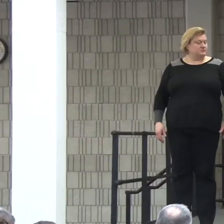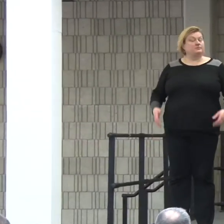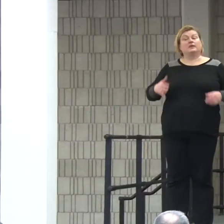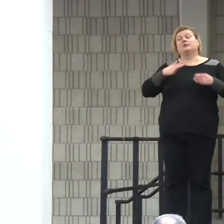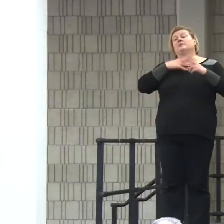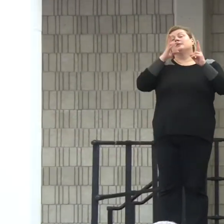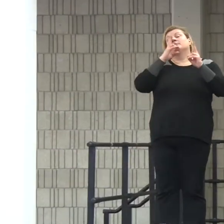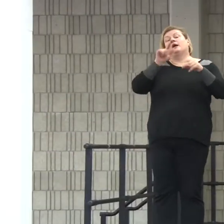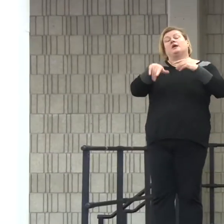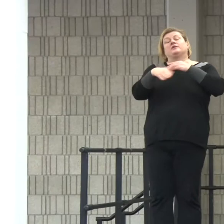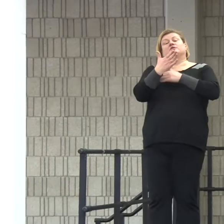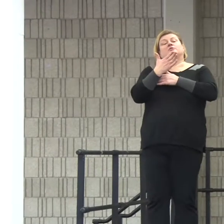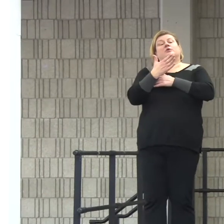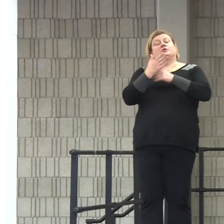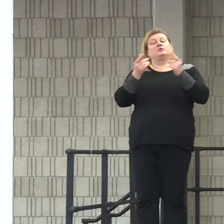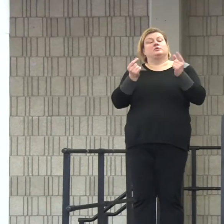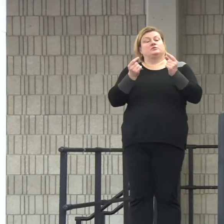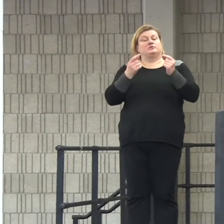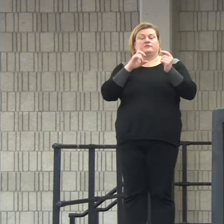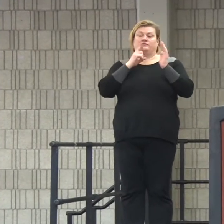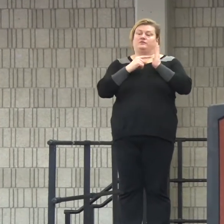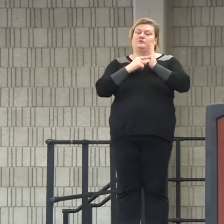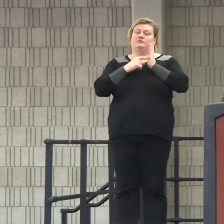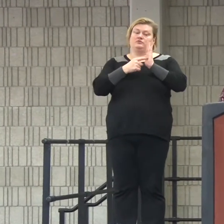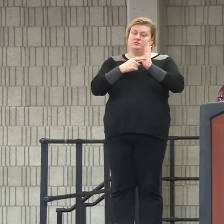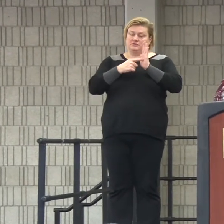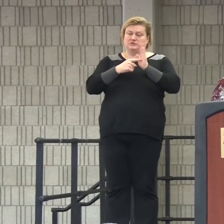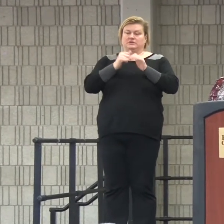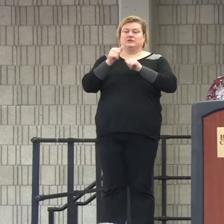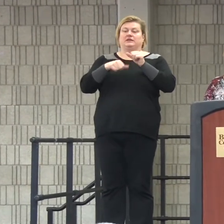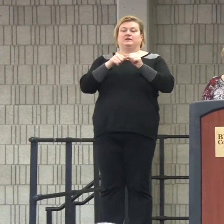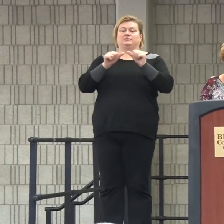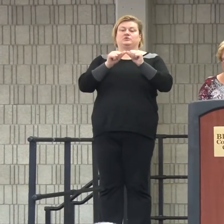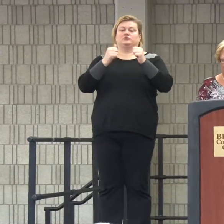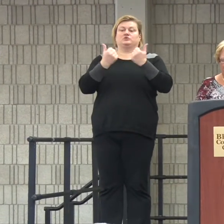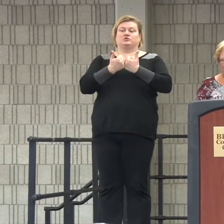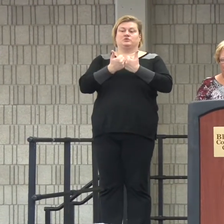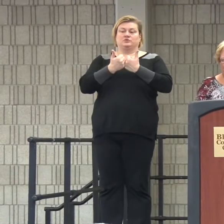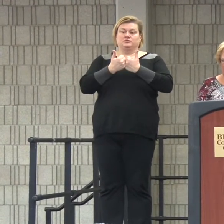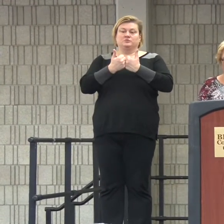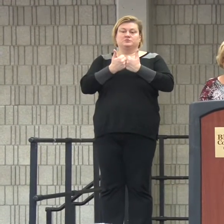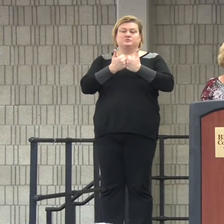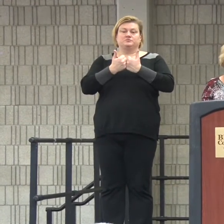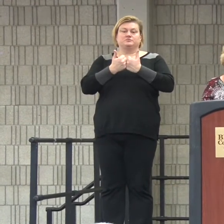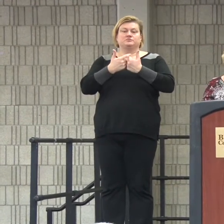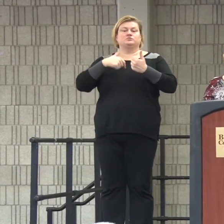morning to represent the Alumni Association, and